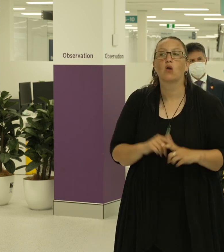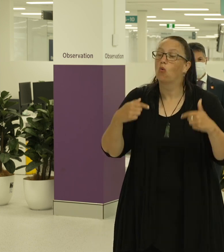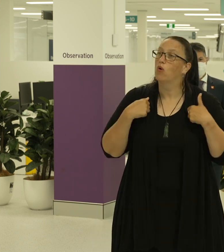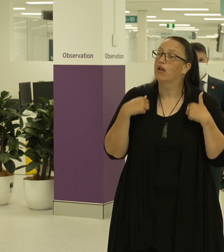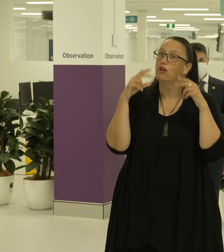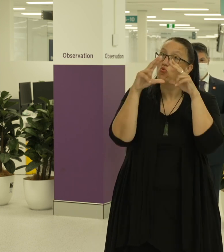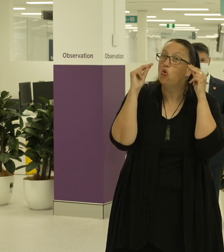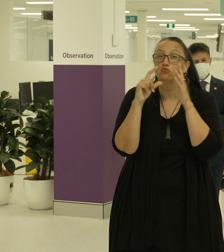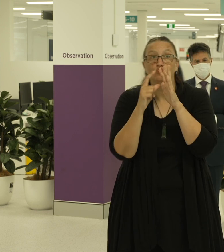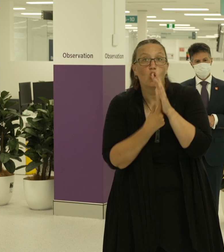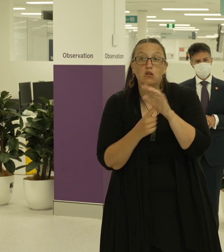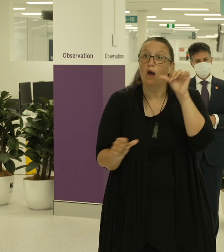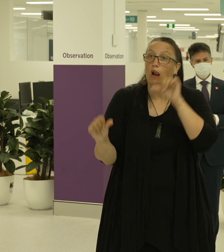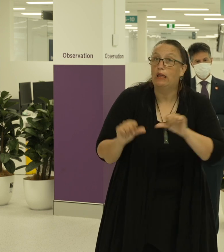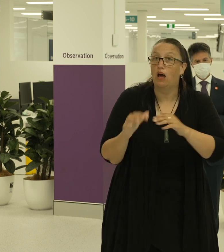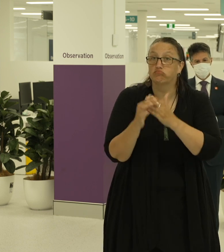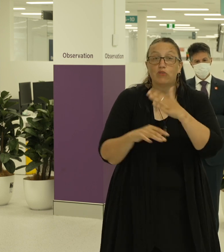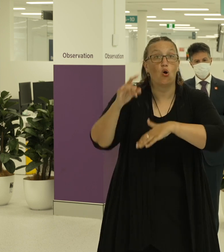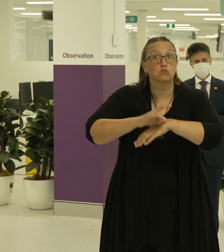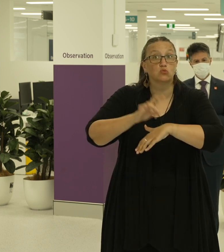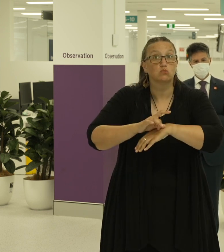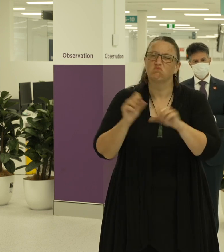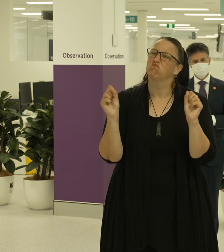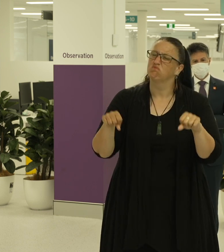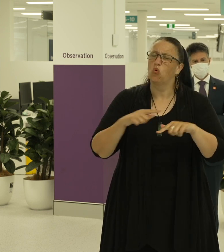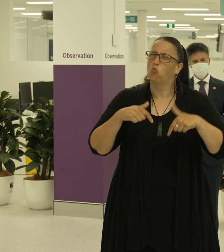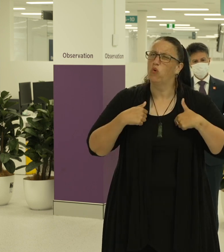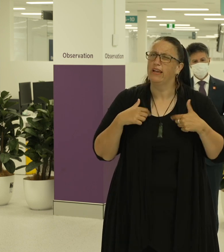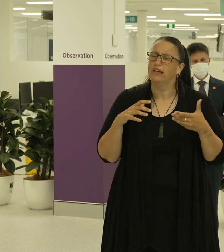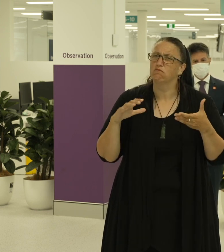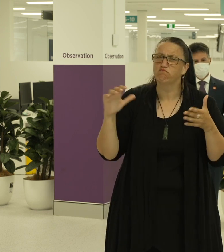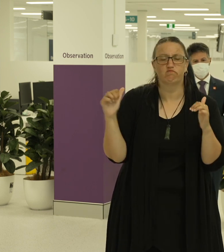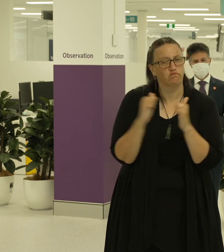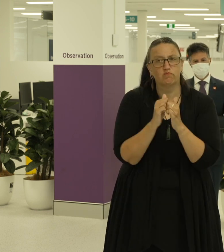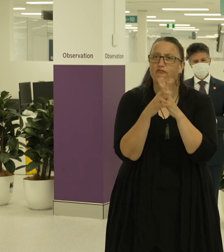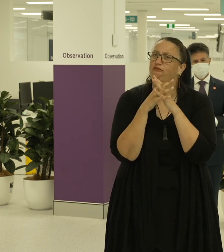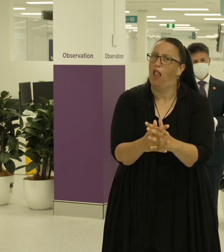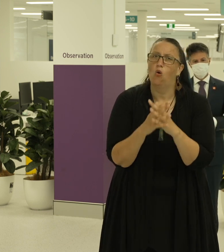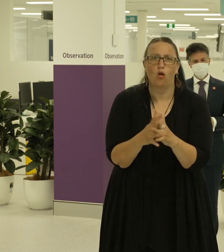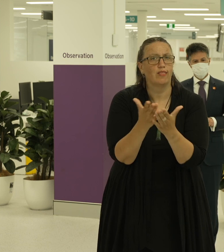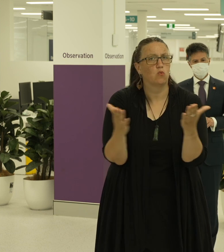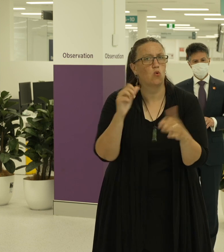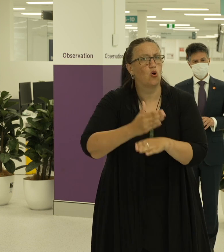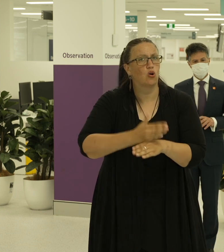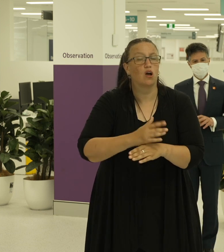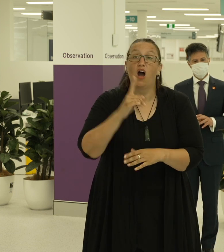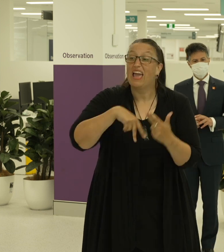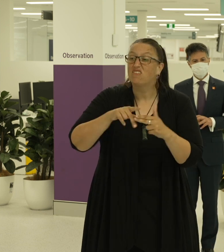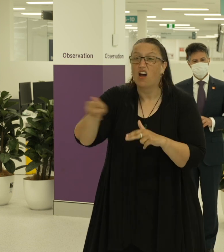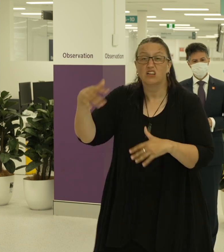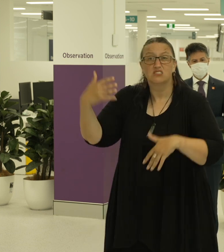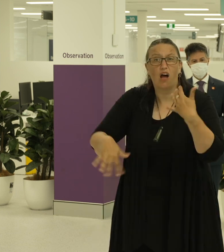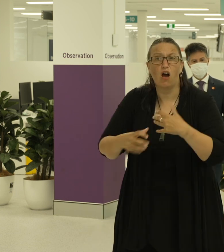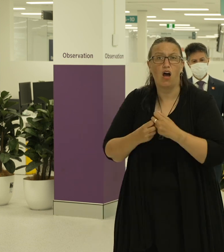people that have been at the front line, as the Premier and I have said, and my colleagues have said, as Dr. Chant said many times. And if it is that they are suffering the